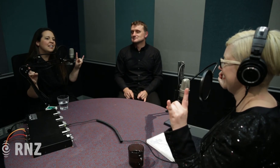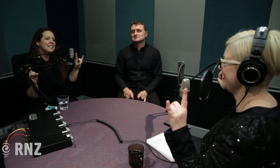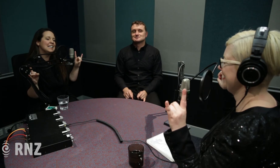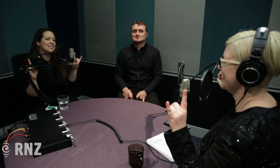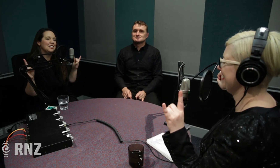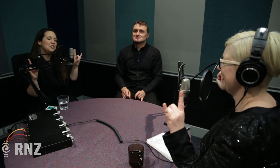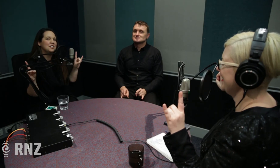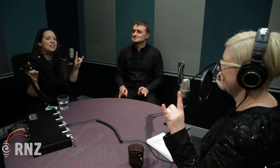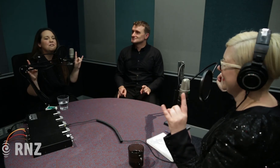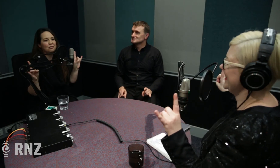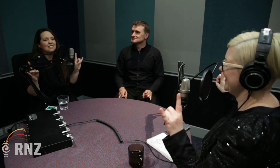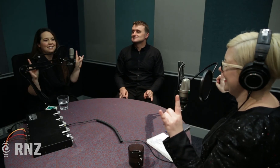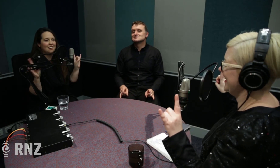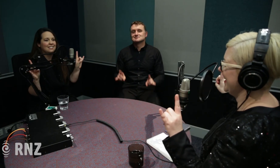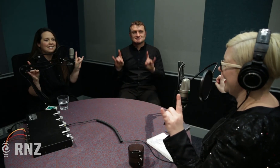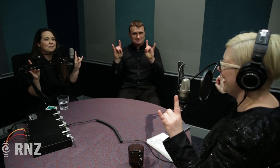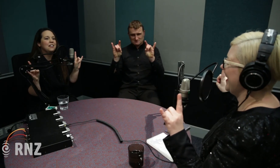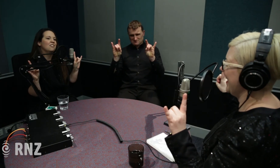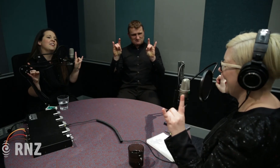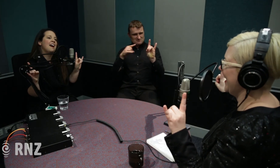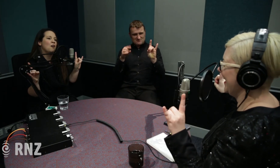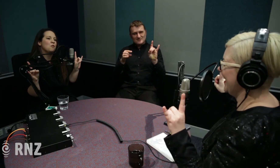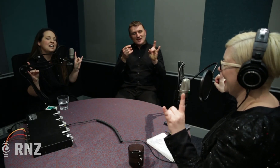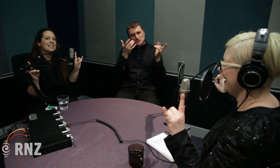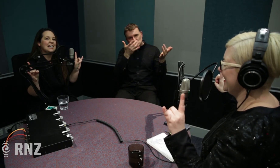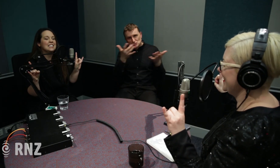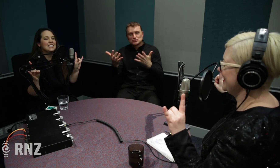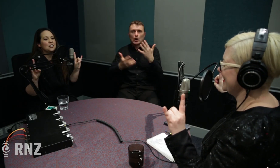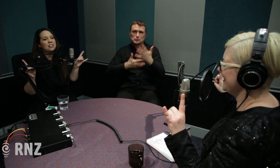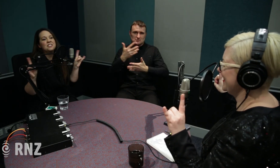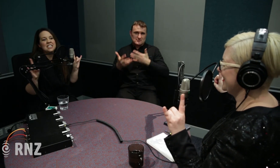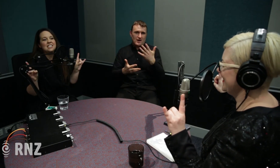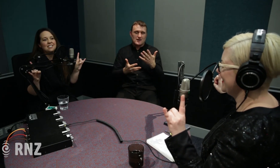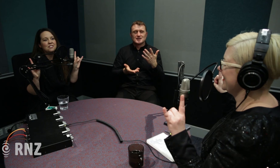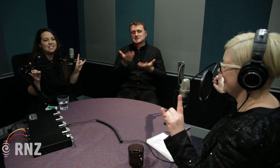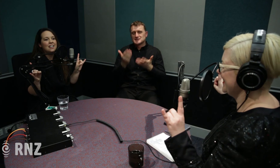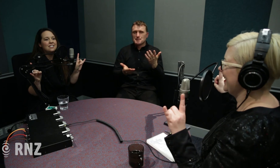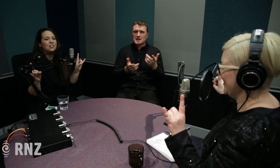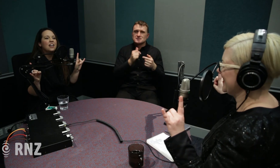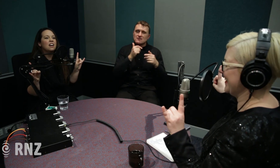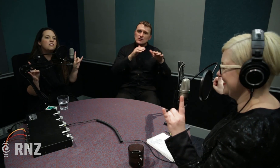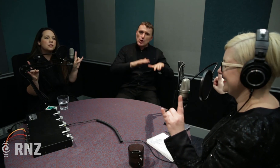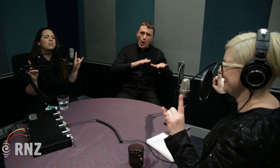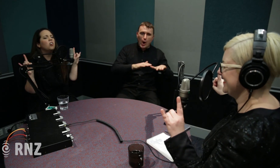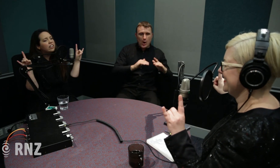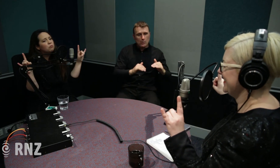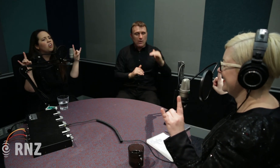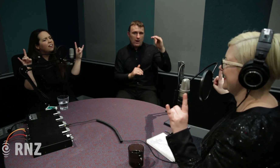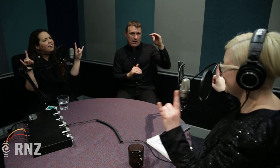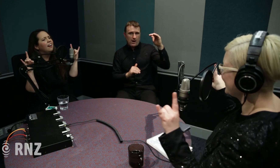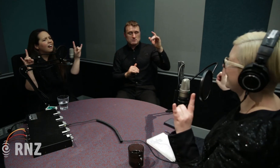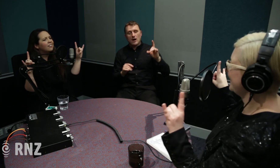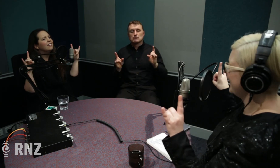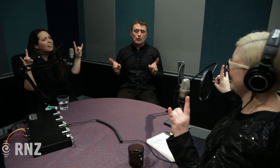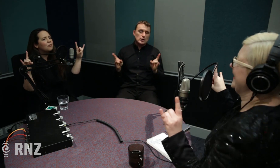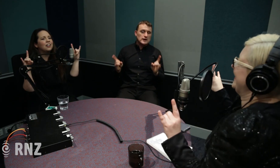depending on, so you can inflict signs depending on how, like the degree of intensity of the sign. So if you just want to go, I'm rocking